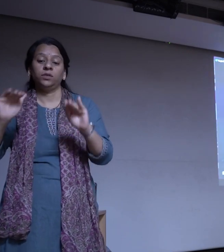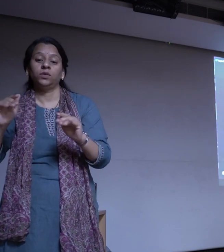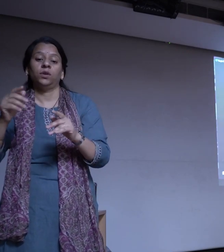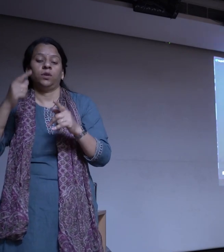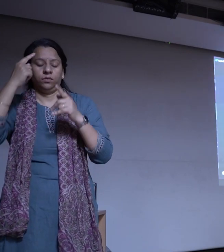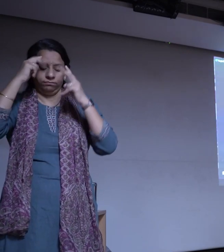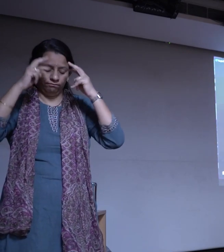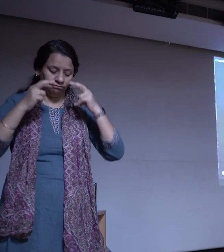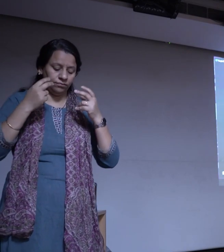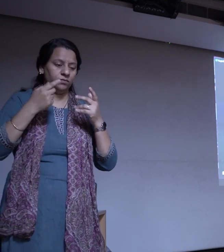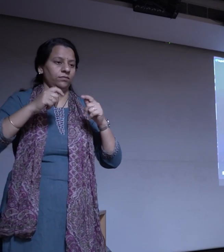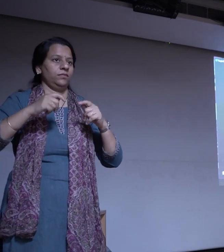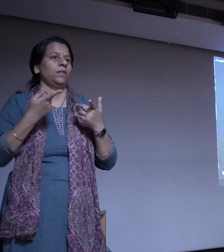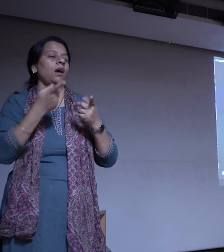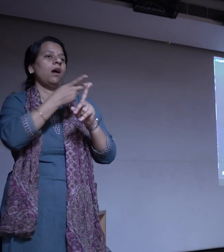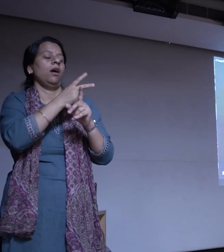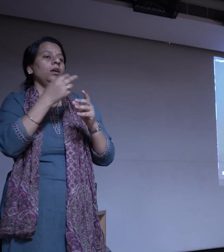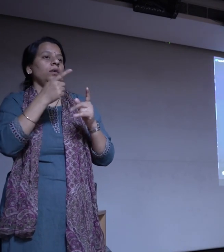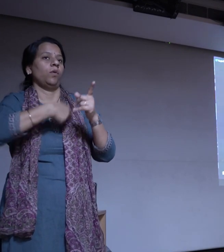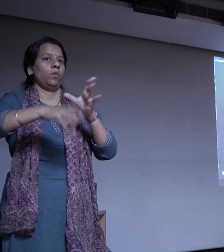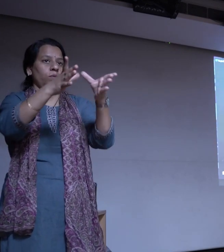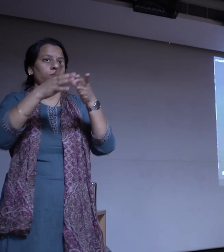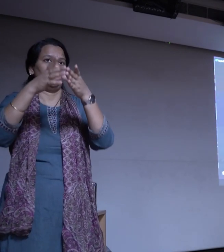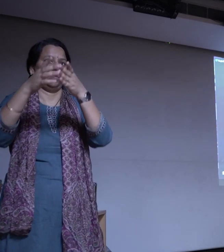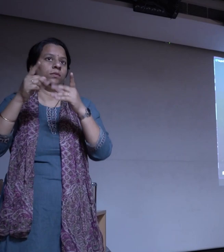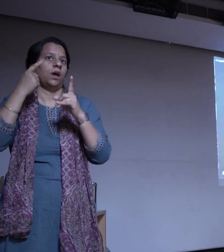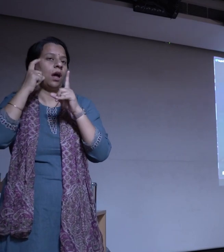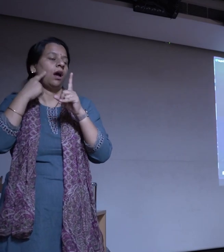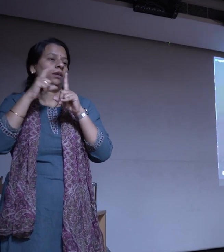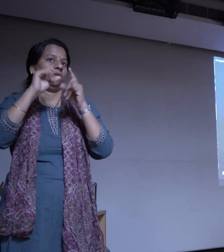autism and inent especially in this